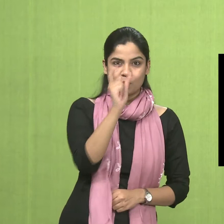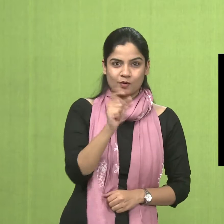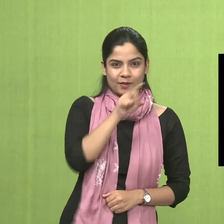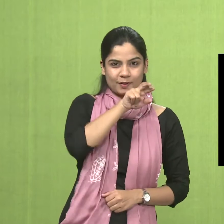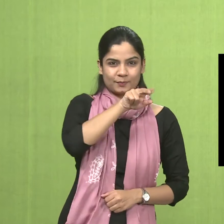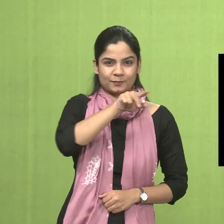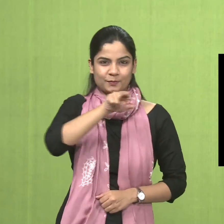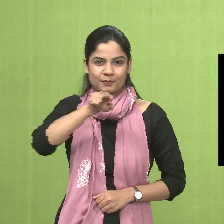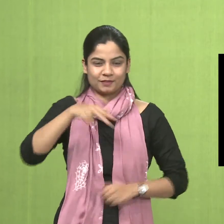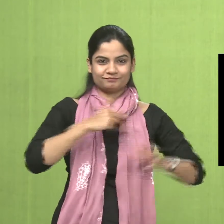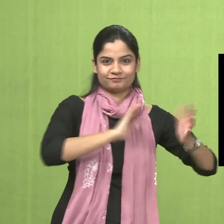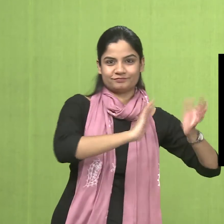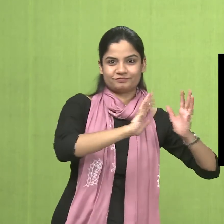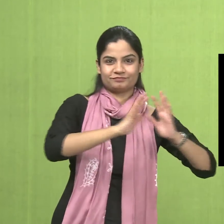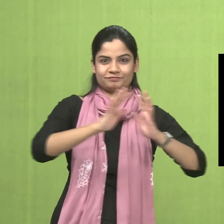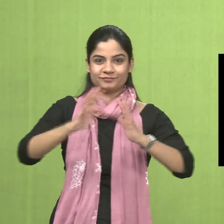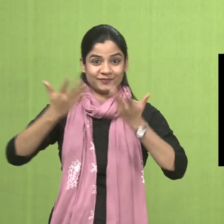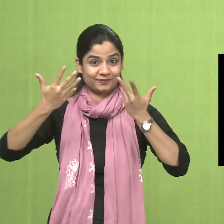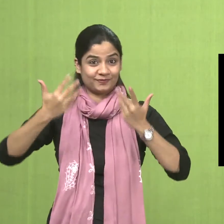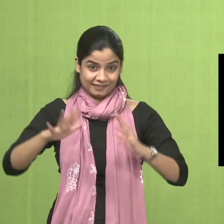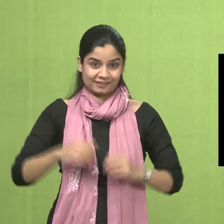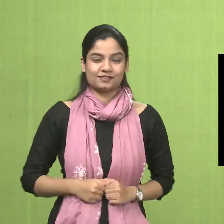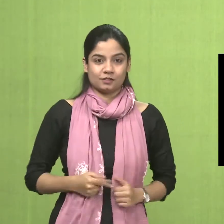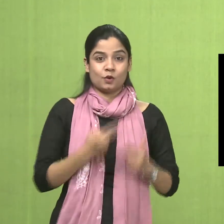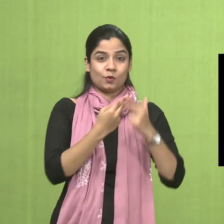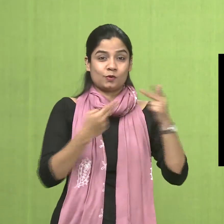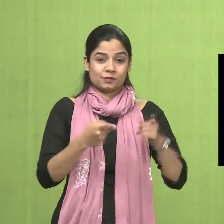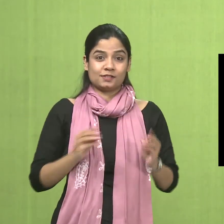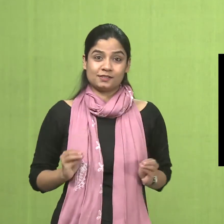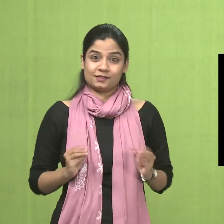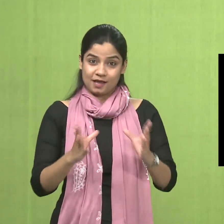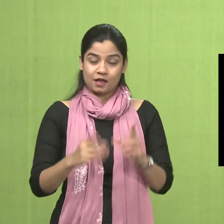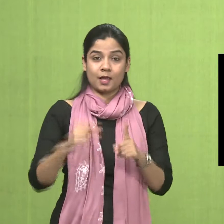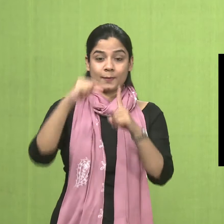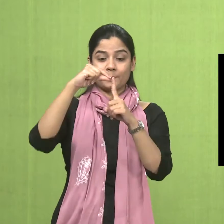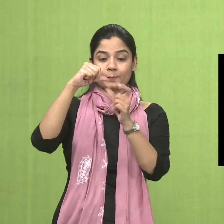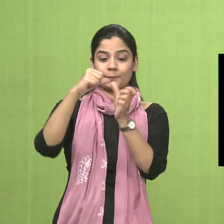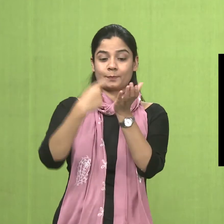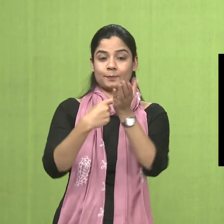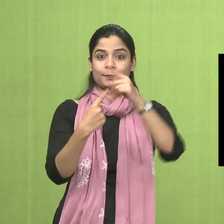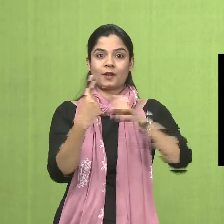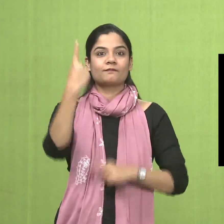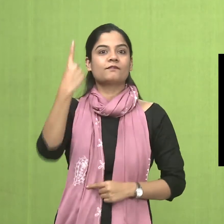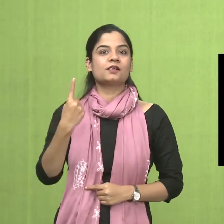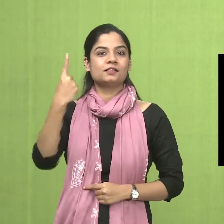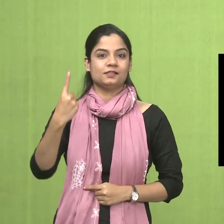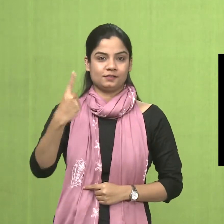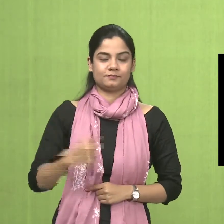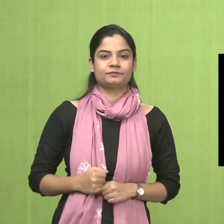Now that we have discussed the word meanings, let's start with the chapter, part 1.